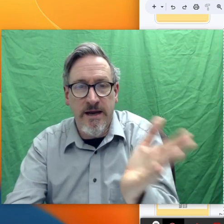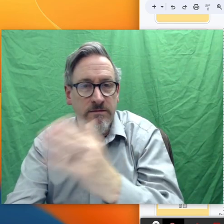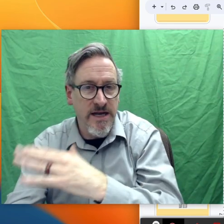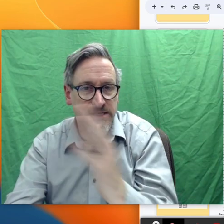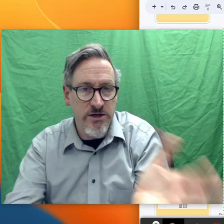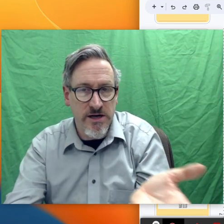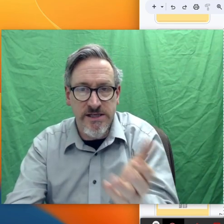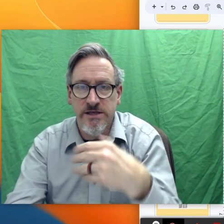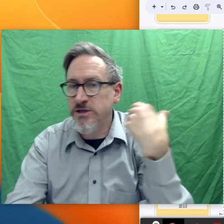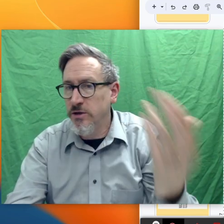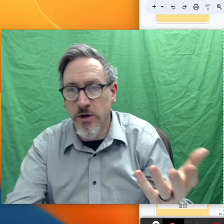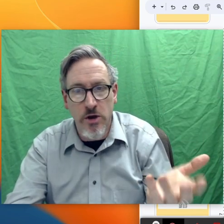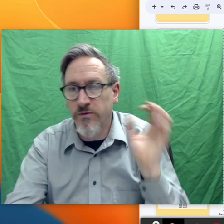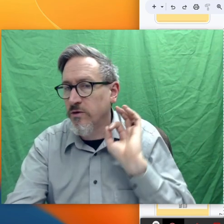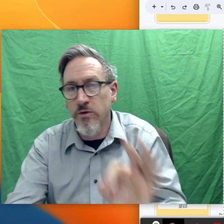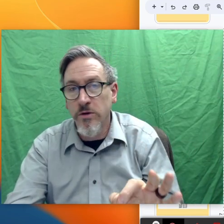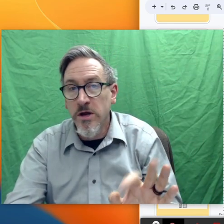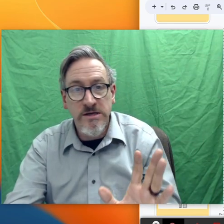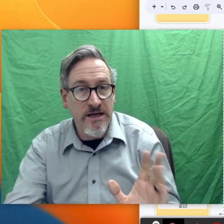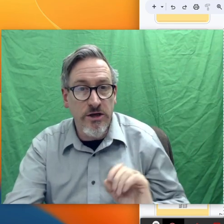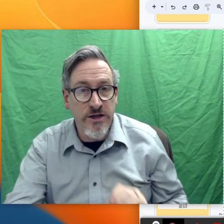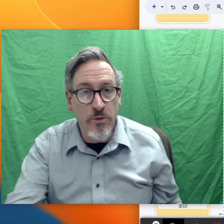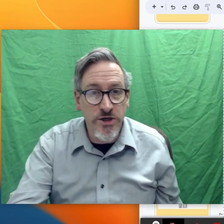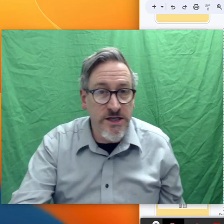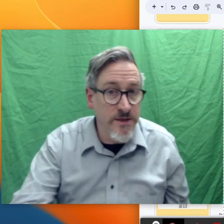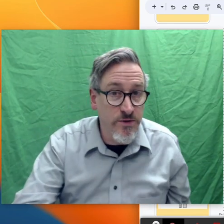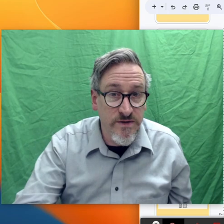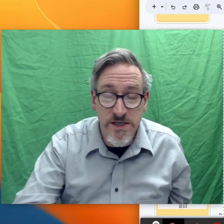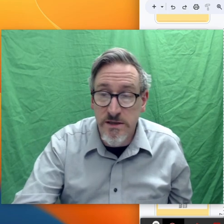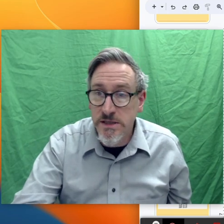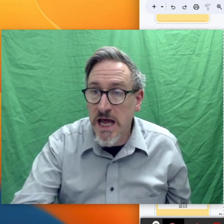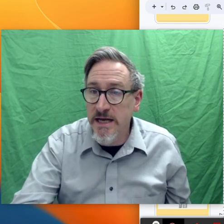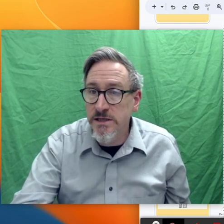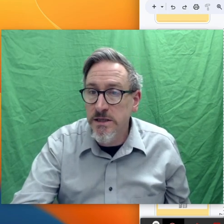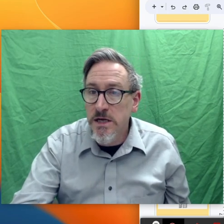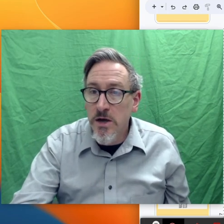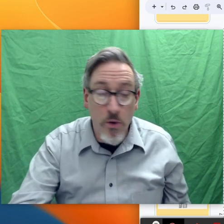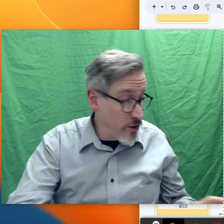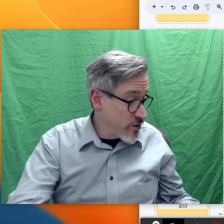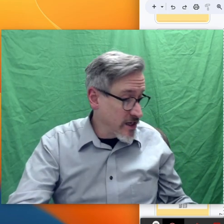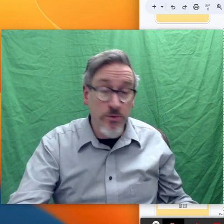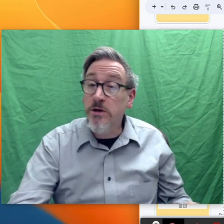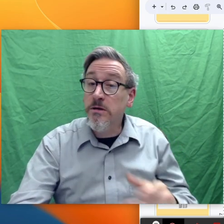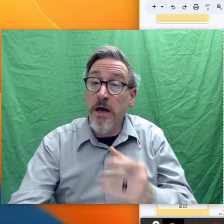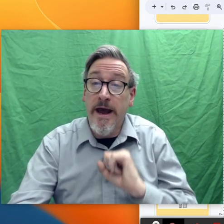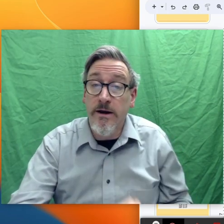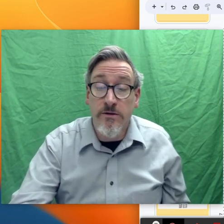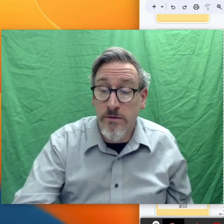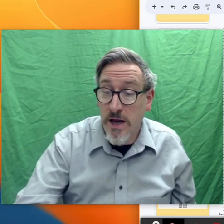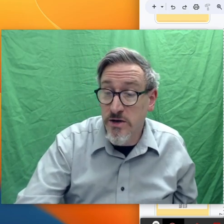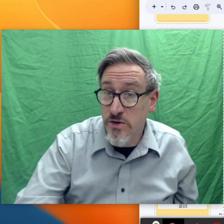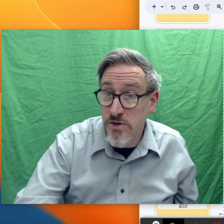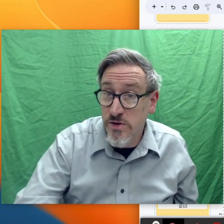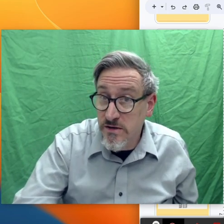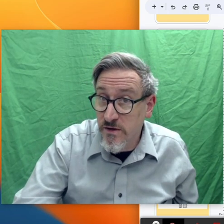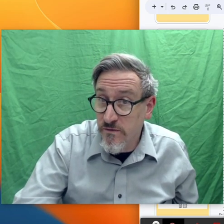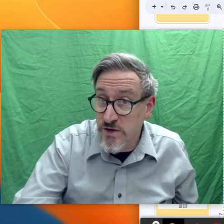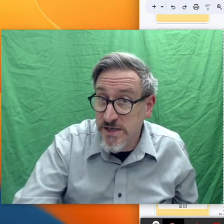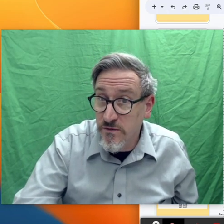Beginning, ending, dates and addresses. You can go through, take a look at the worksheets in the previous slides or in your textbook and enter